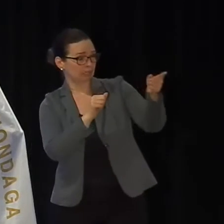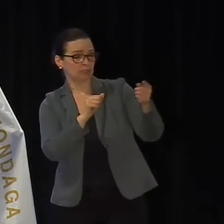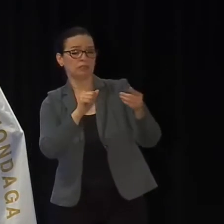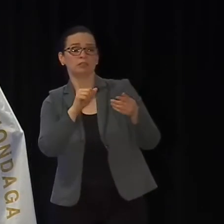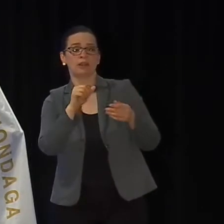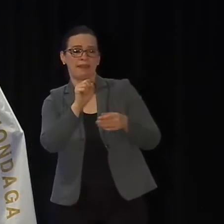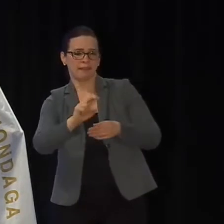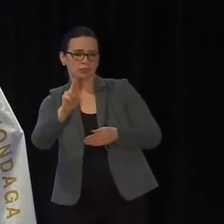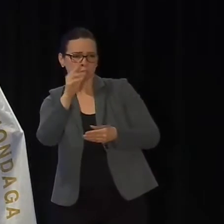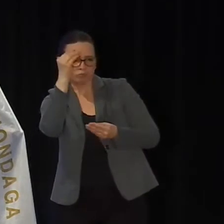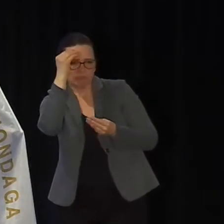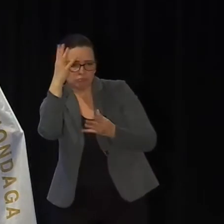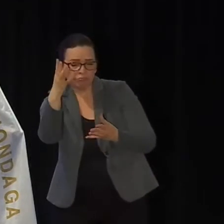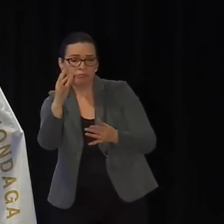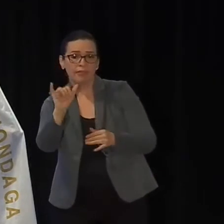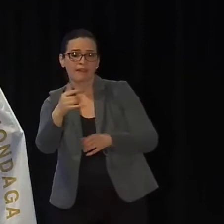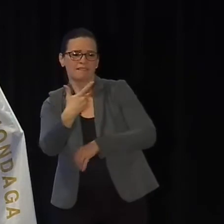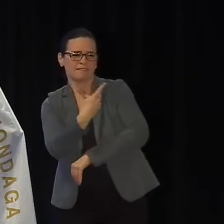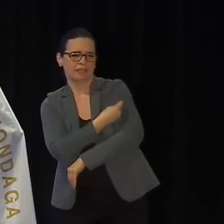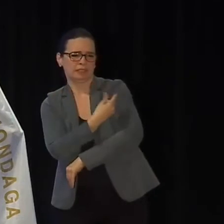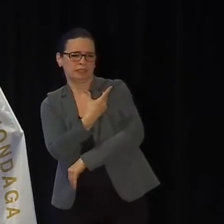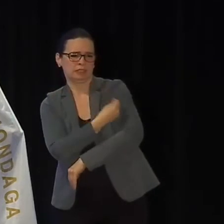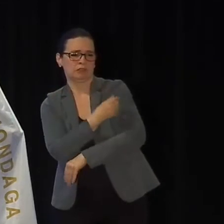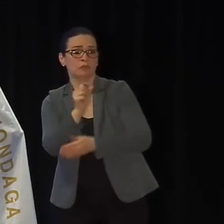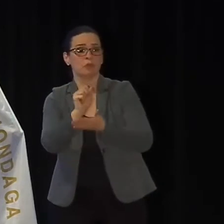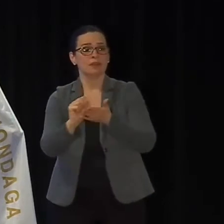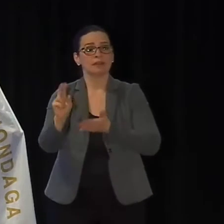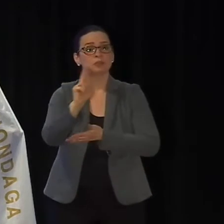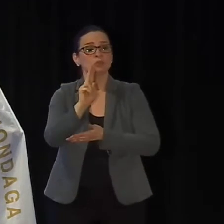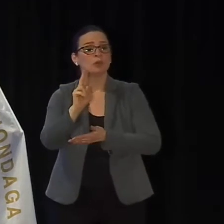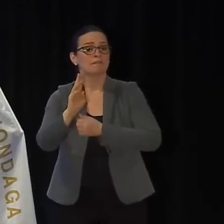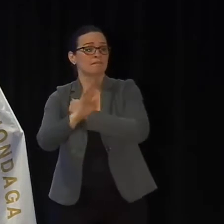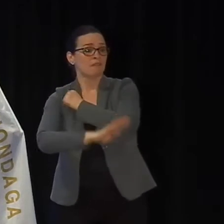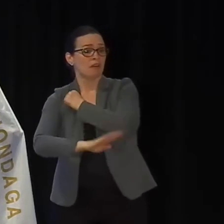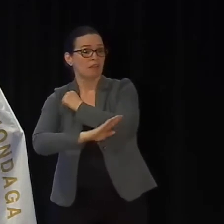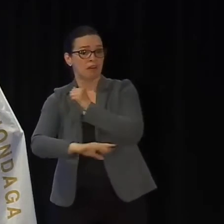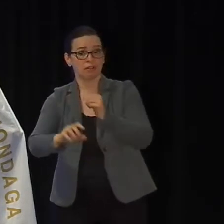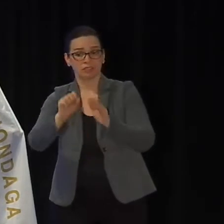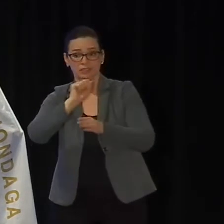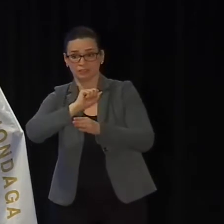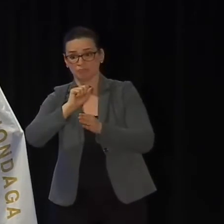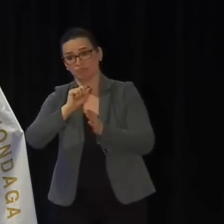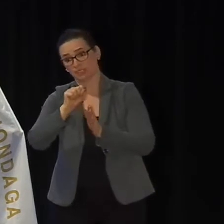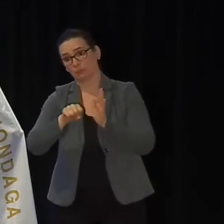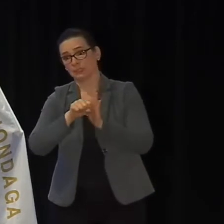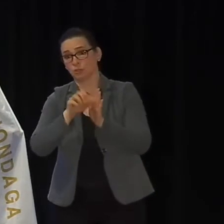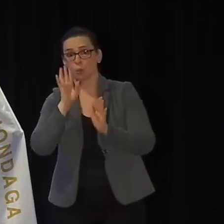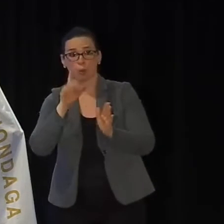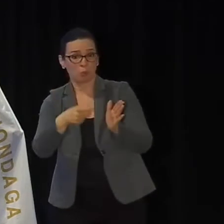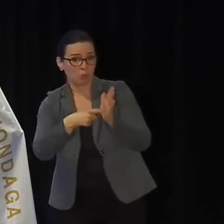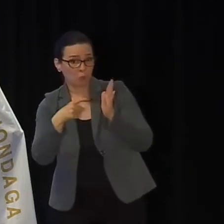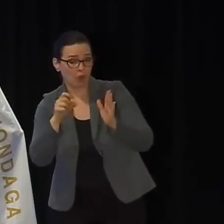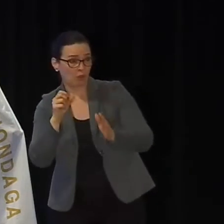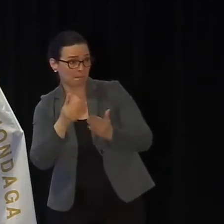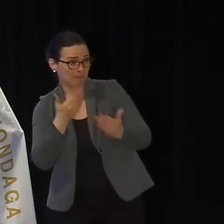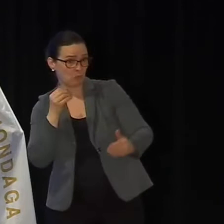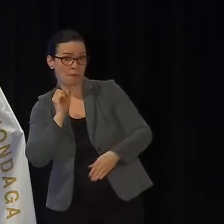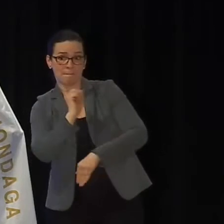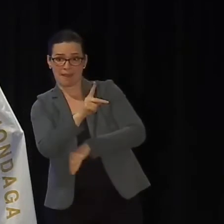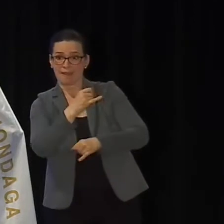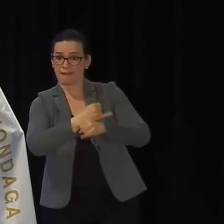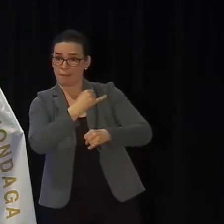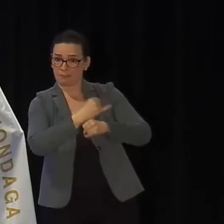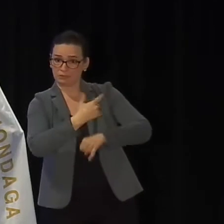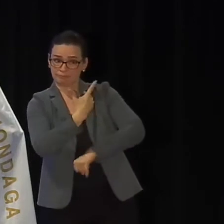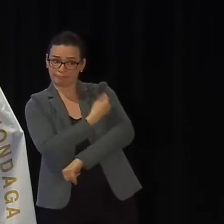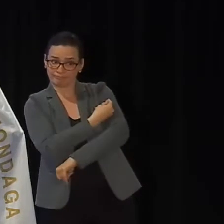semester? I think it's smart, but I think people have it's right. If you don't want to get a vaccine, that's your call, right? I think